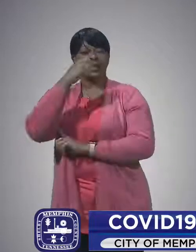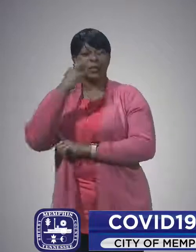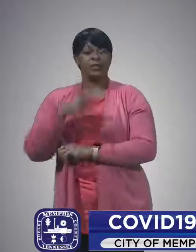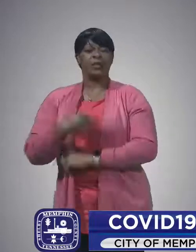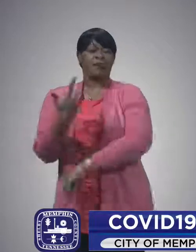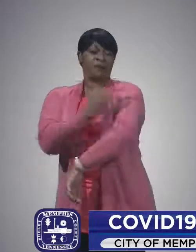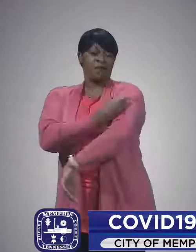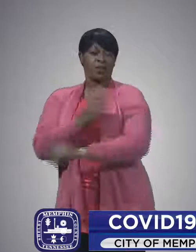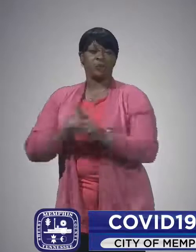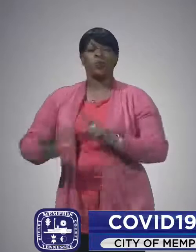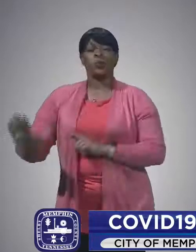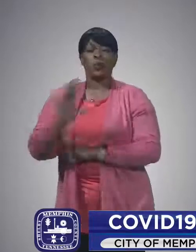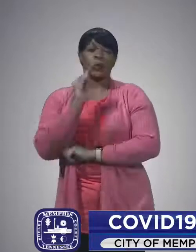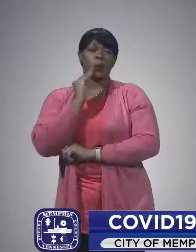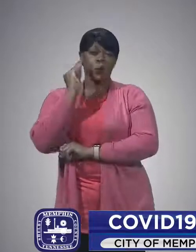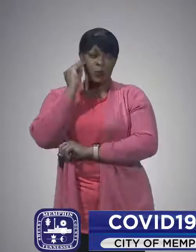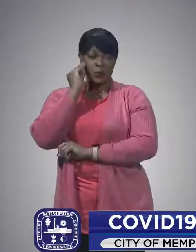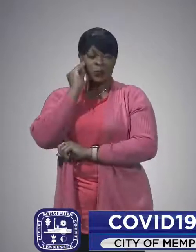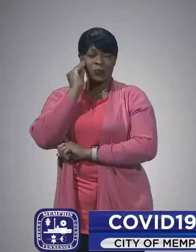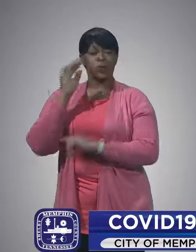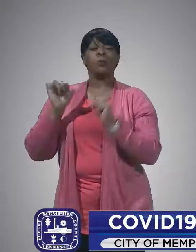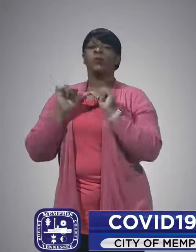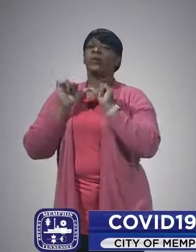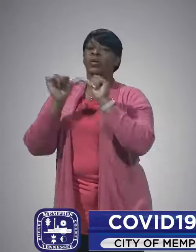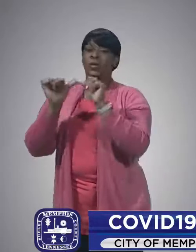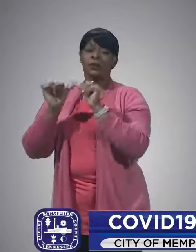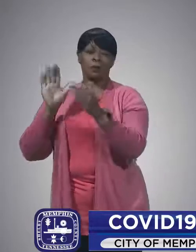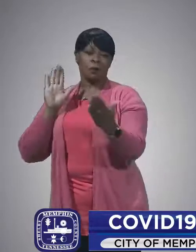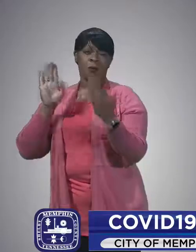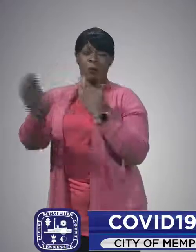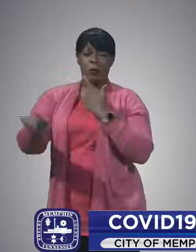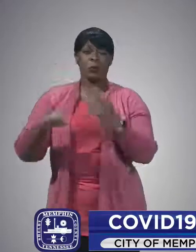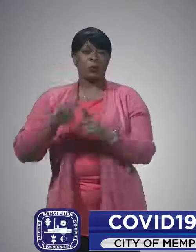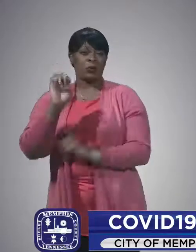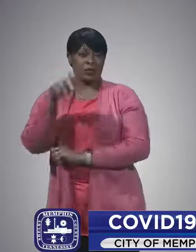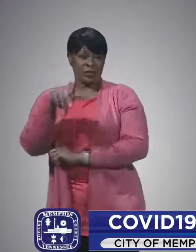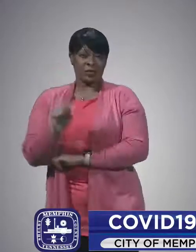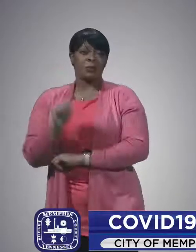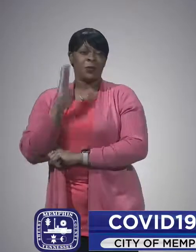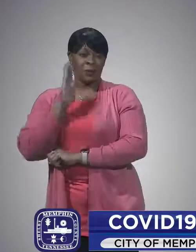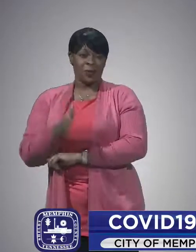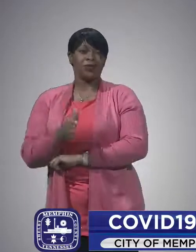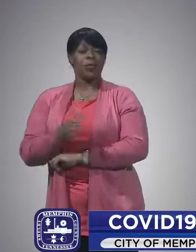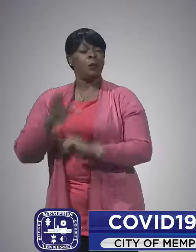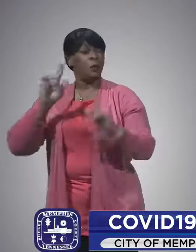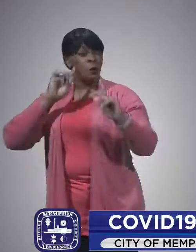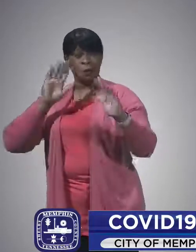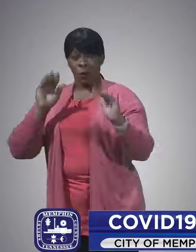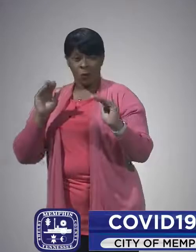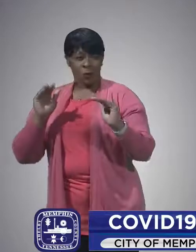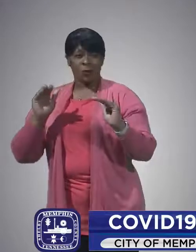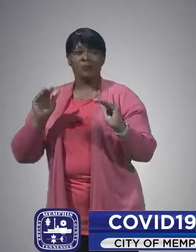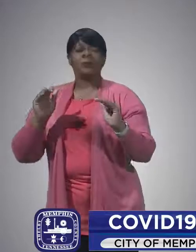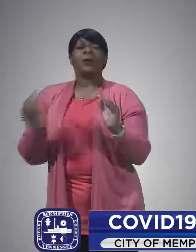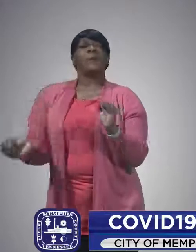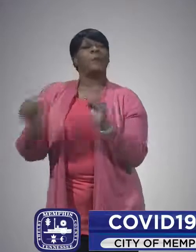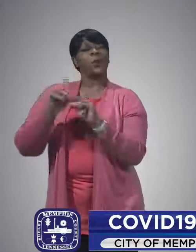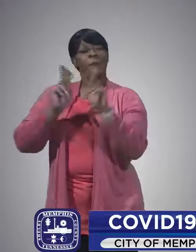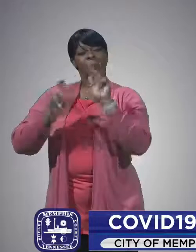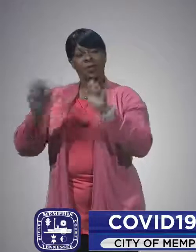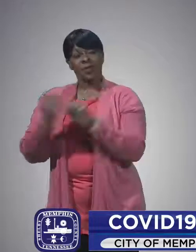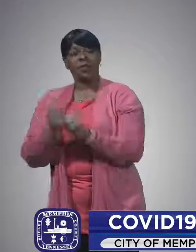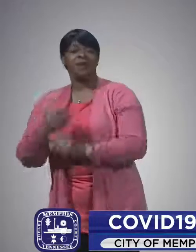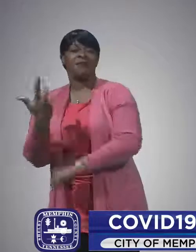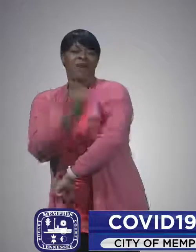vaccination to those homes. And we're going to continue that all the way through the end of September. in hopes that we can get more people